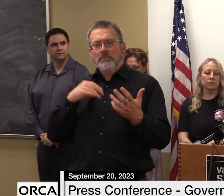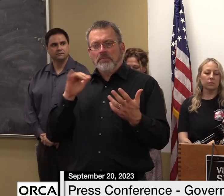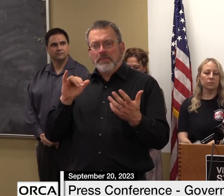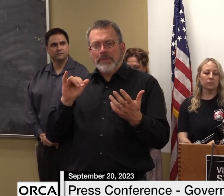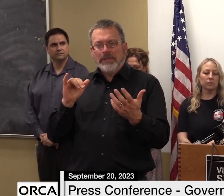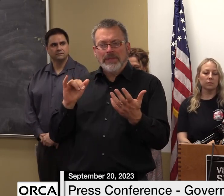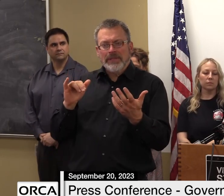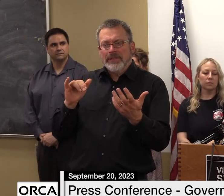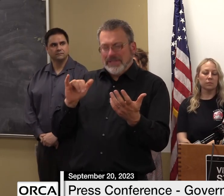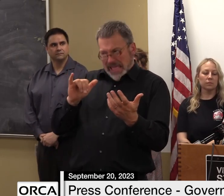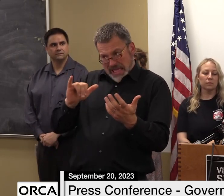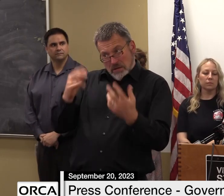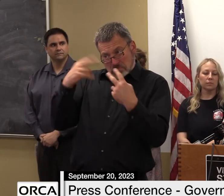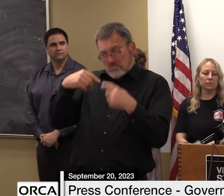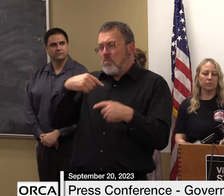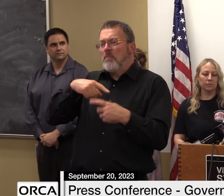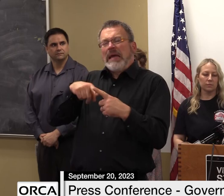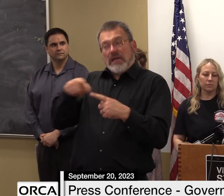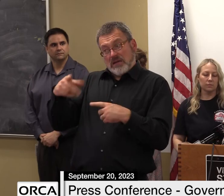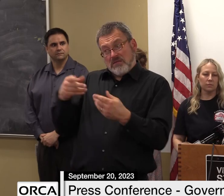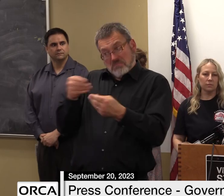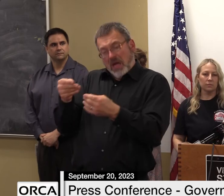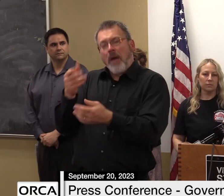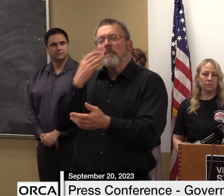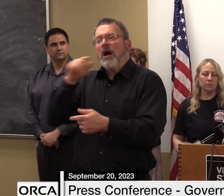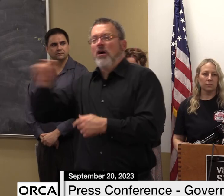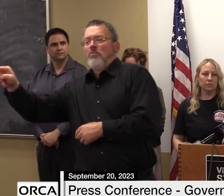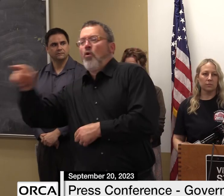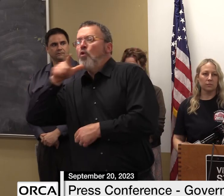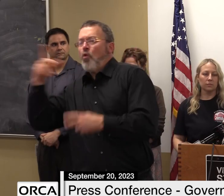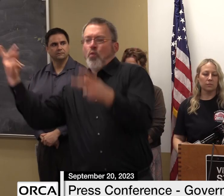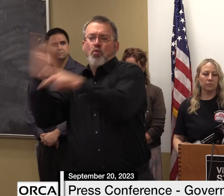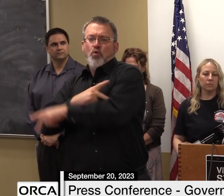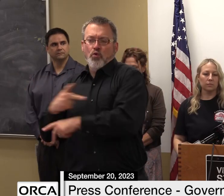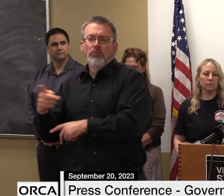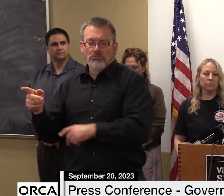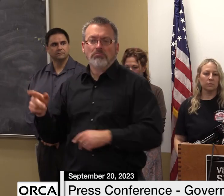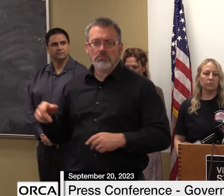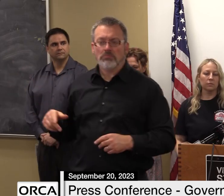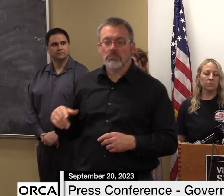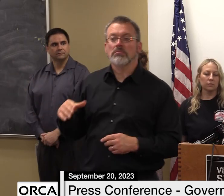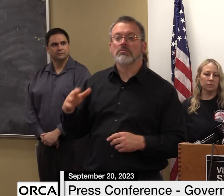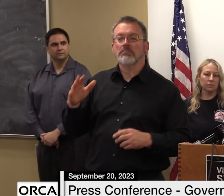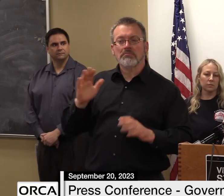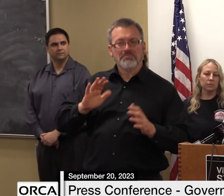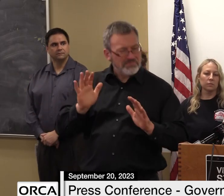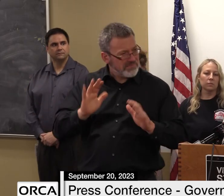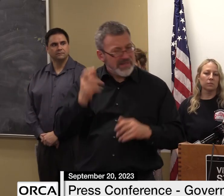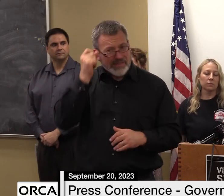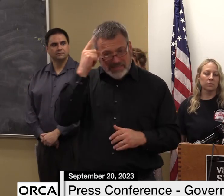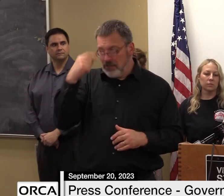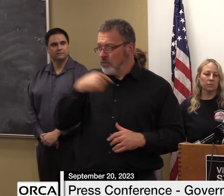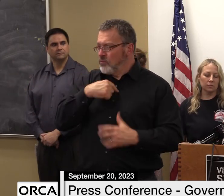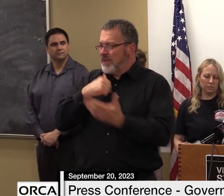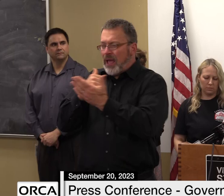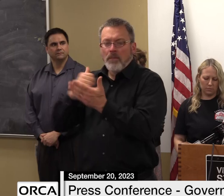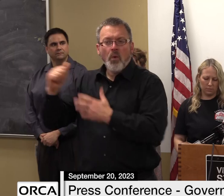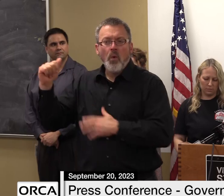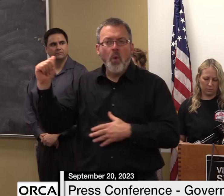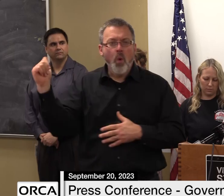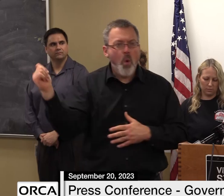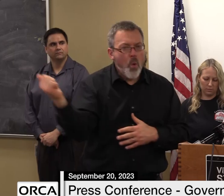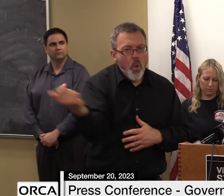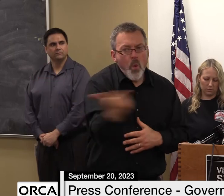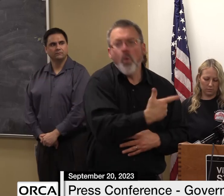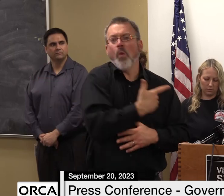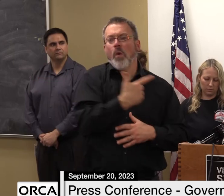we're here to help everybody regardless of loss, income, or social status, and that the government is here to assist you.